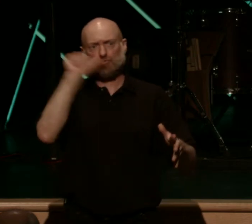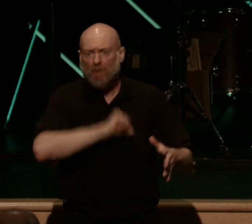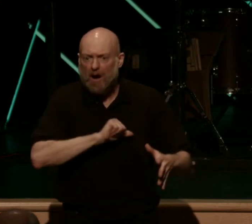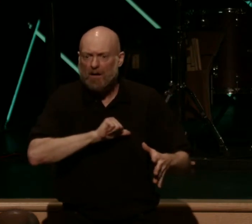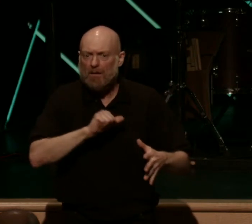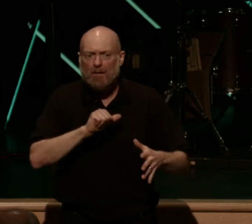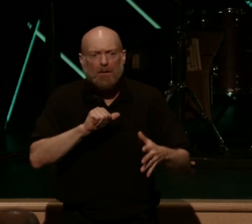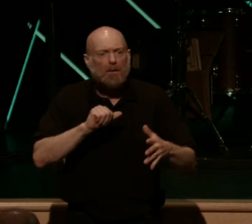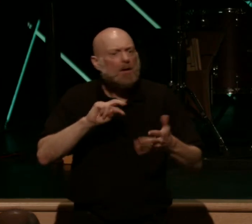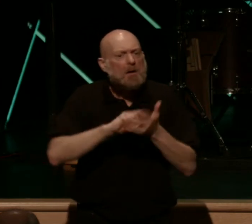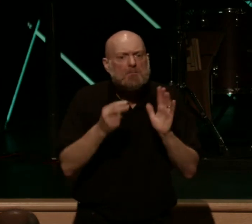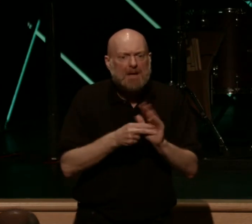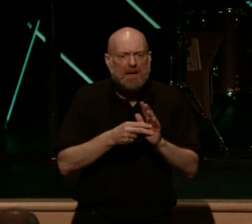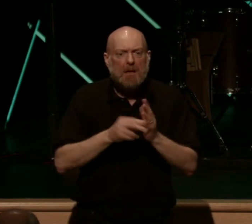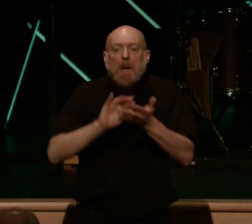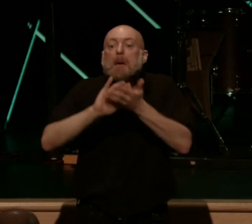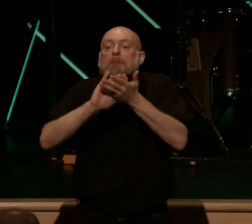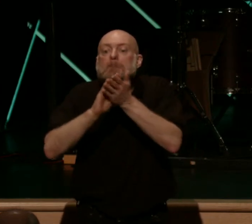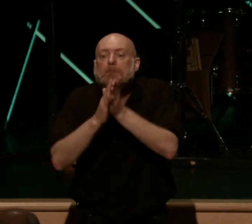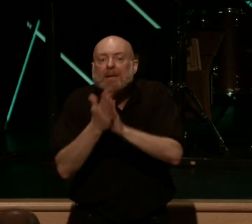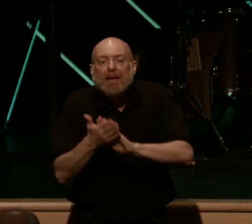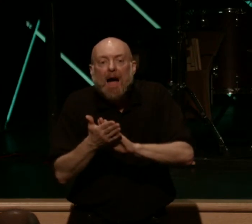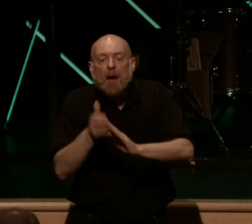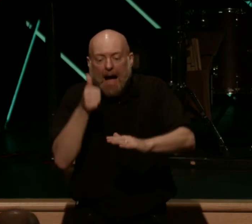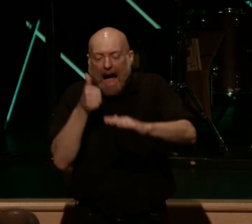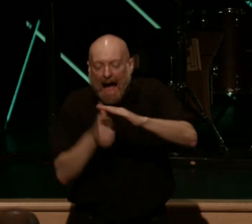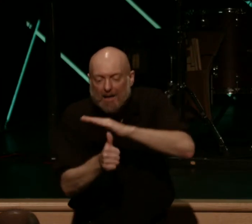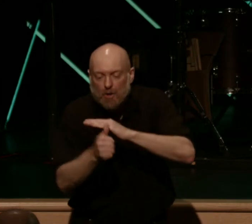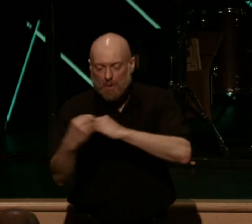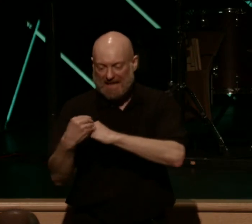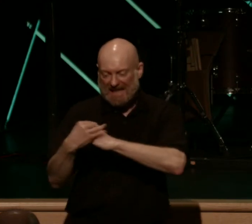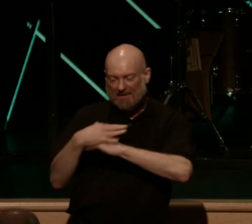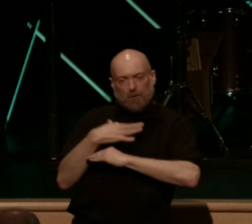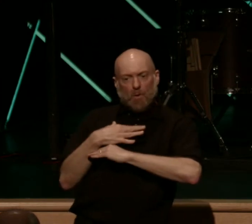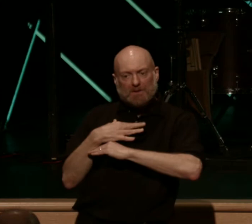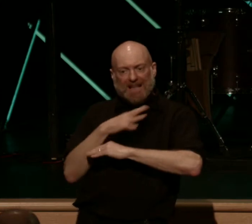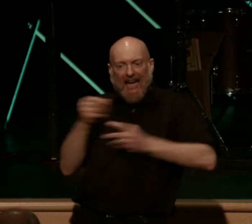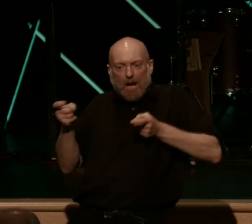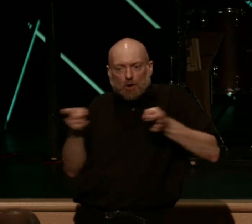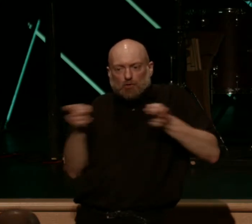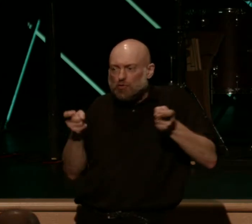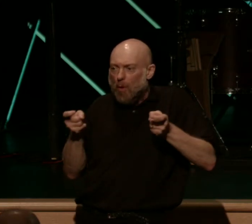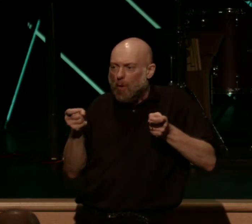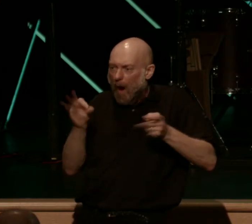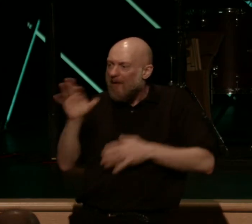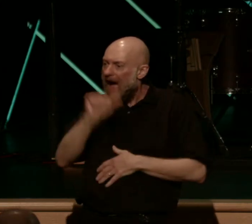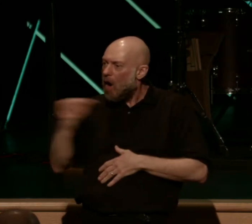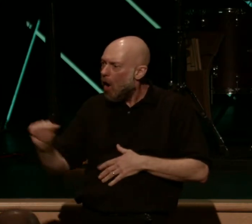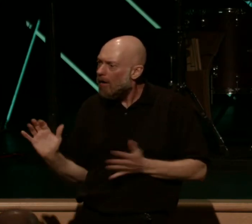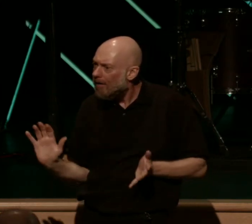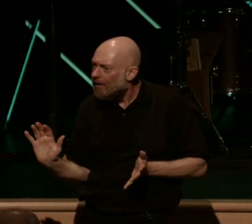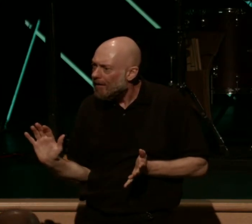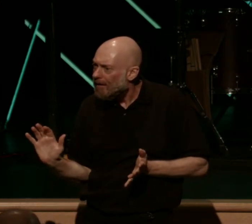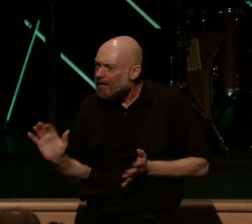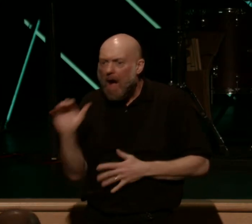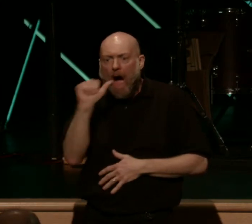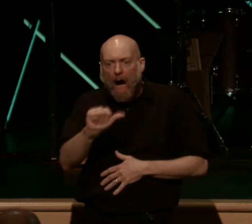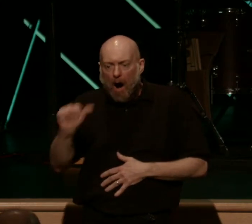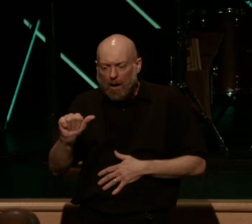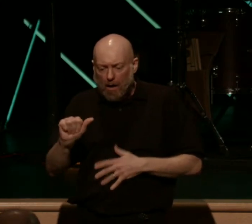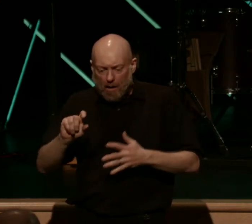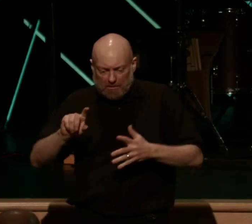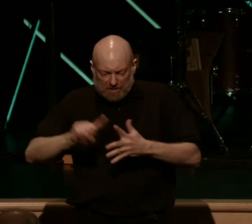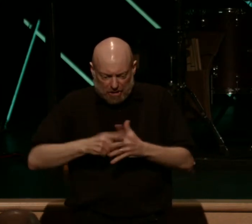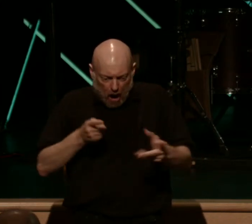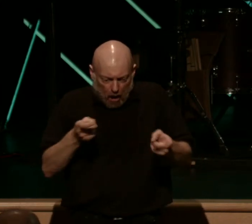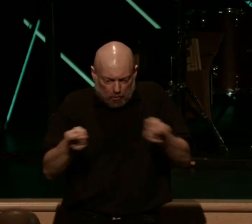does that mean? It means that they become under the influence and the control of the alcohol. The alcohol begins to take